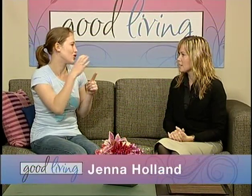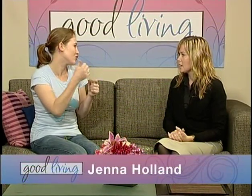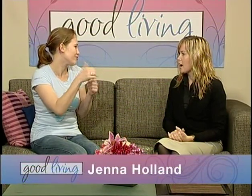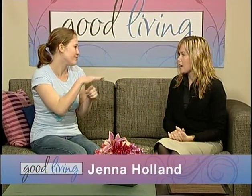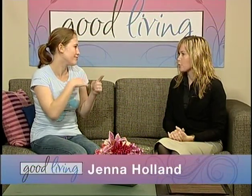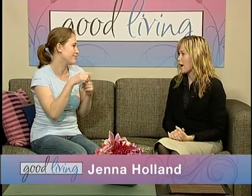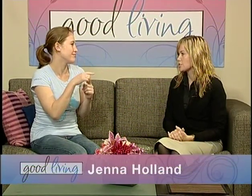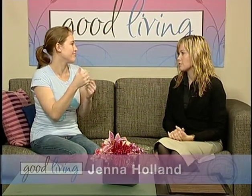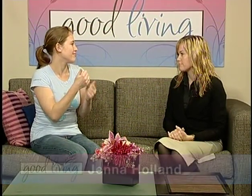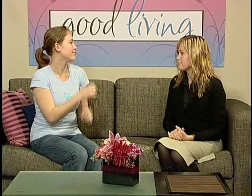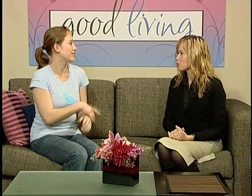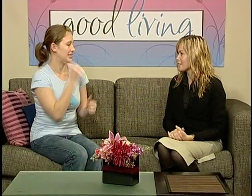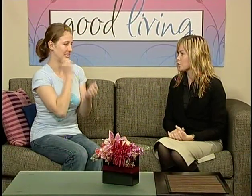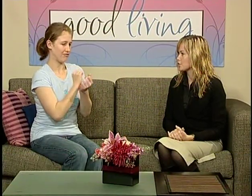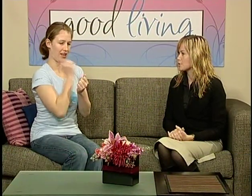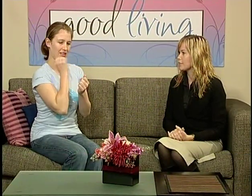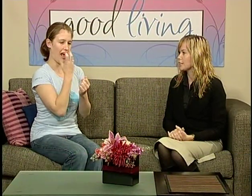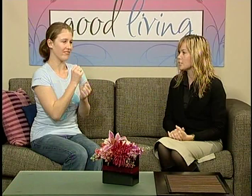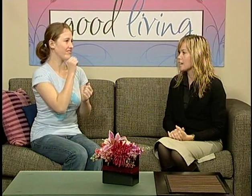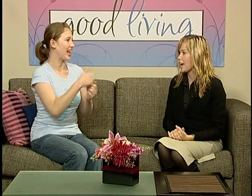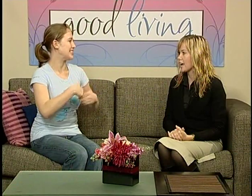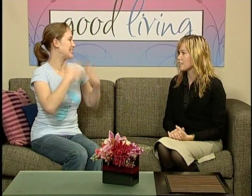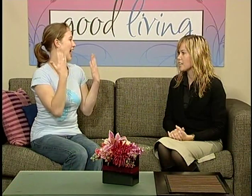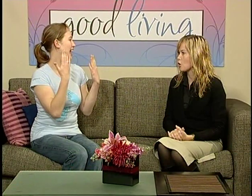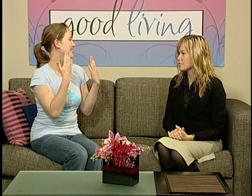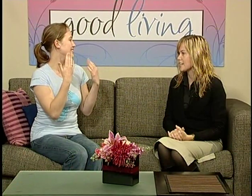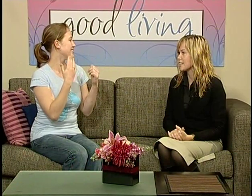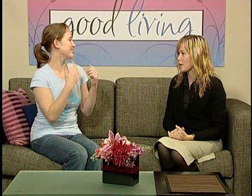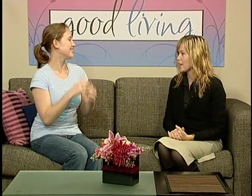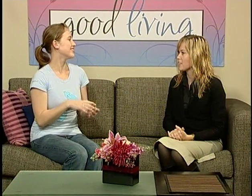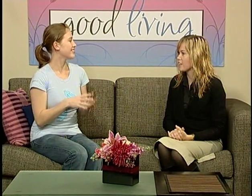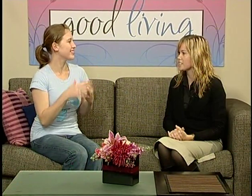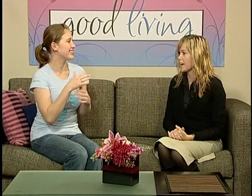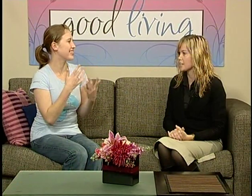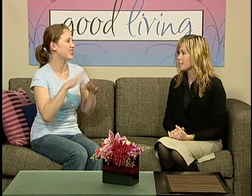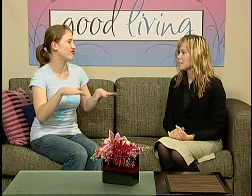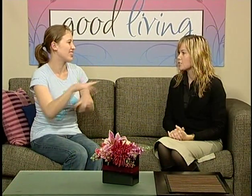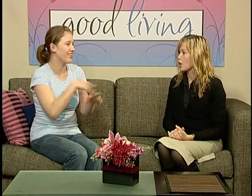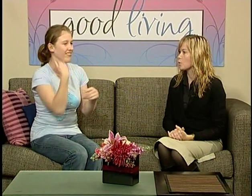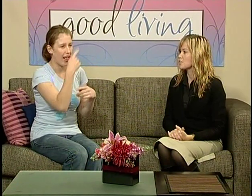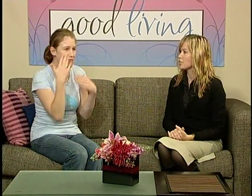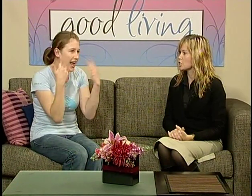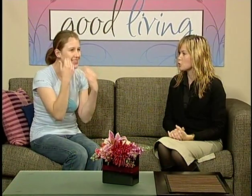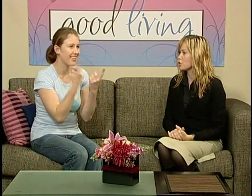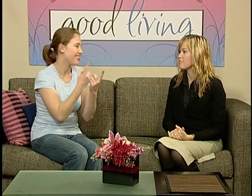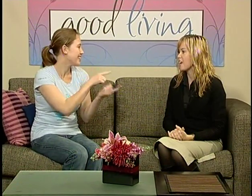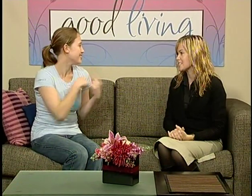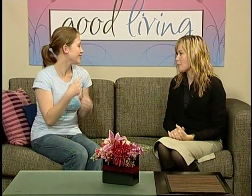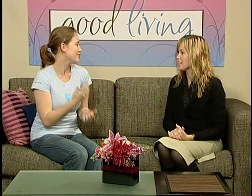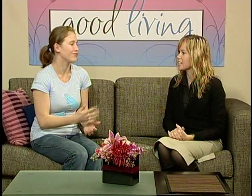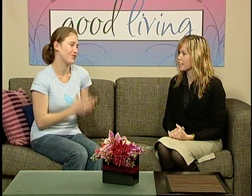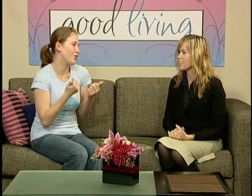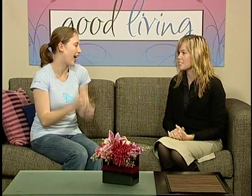classes throughout Christchurch. It was really good. And then on Saturday we had a fun day. So it was for the children,